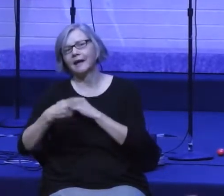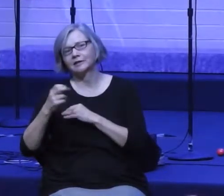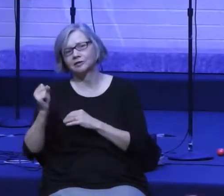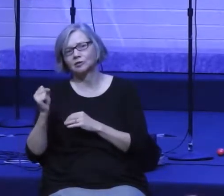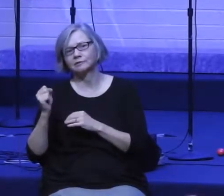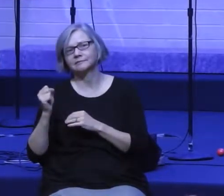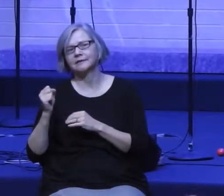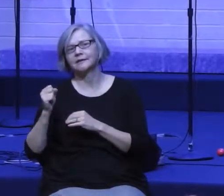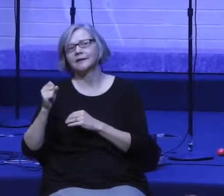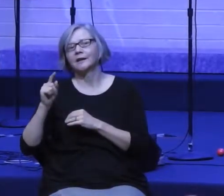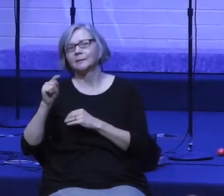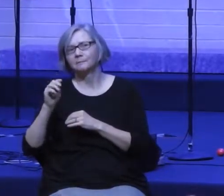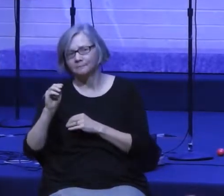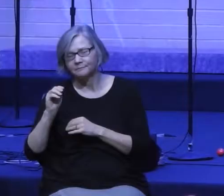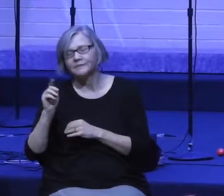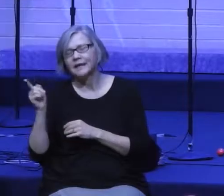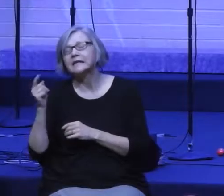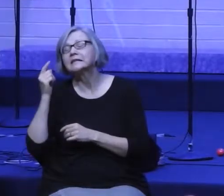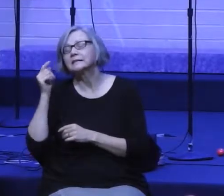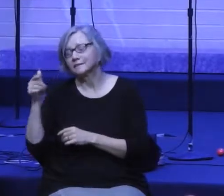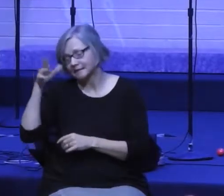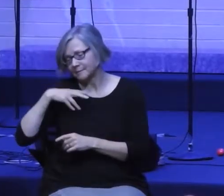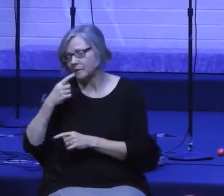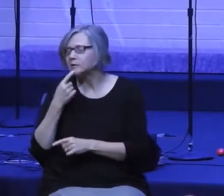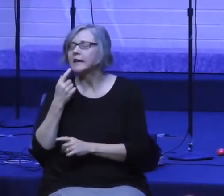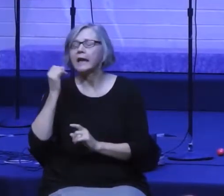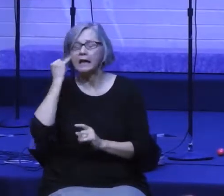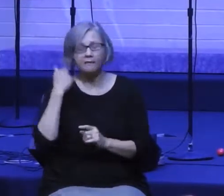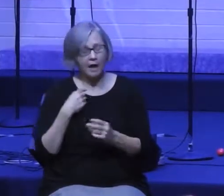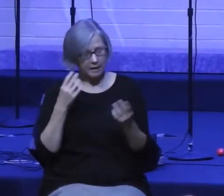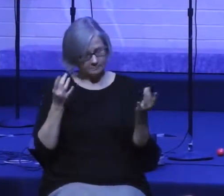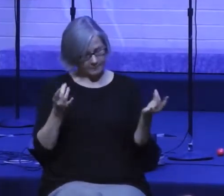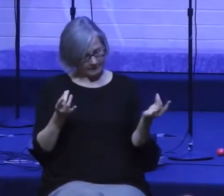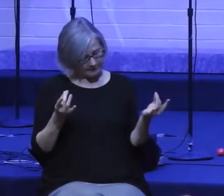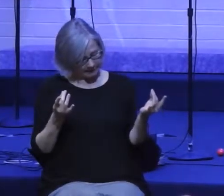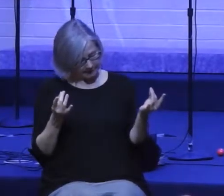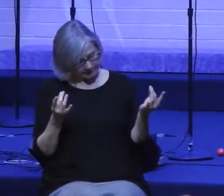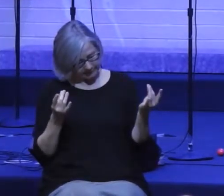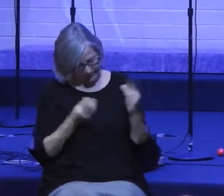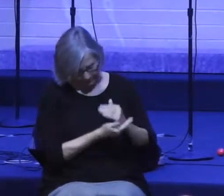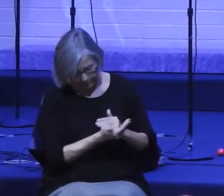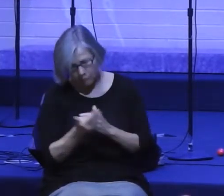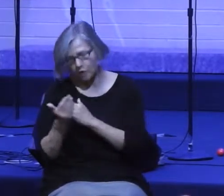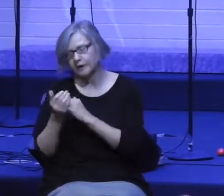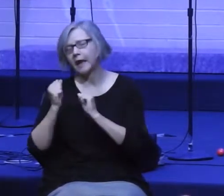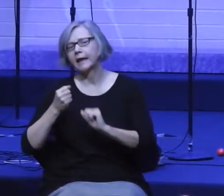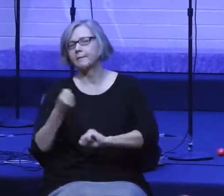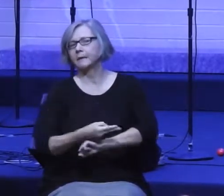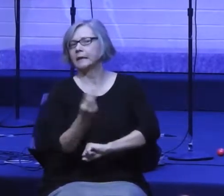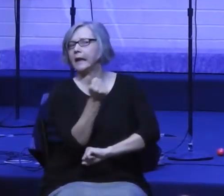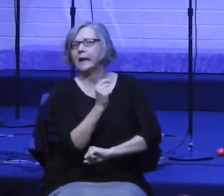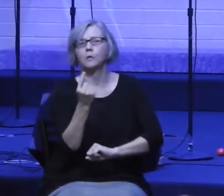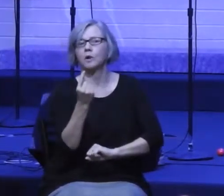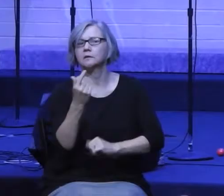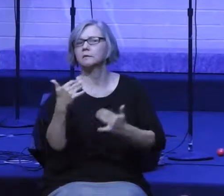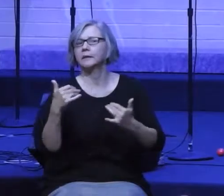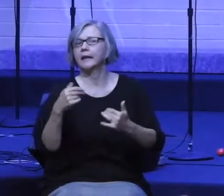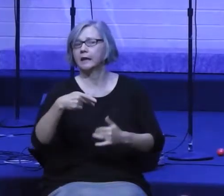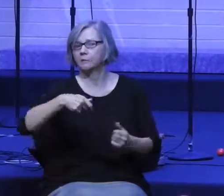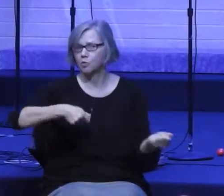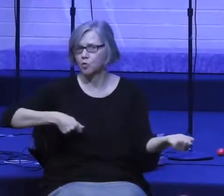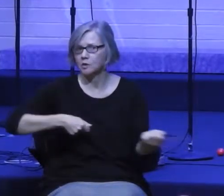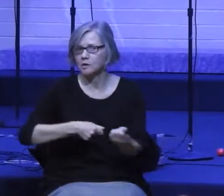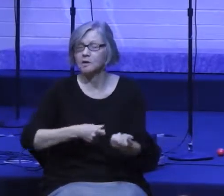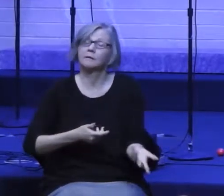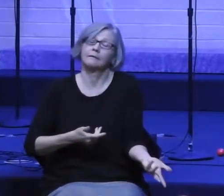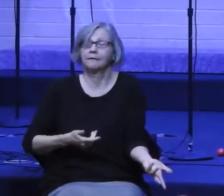The story that came to mind when I was thinking about that, I used to play a lot of pool, and I had another teacher in high school named